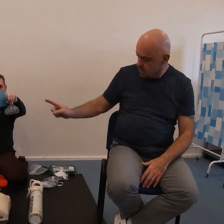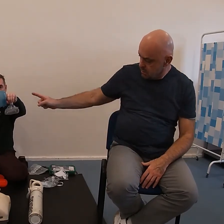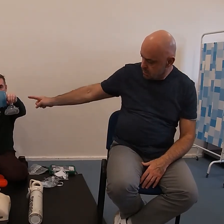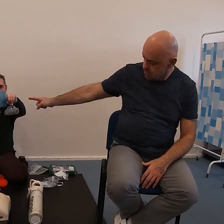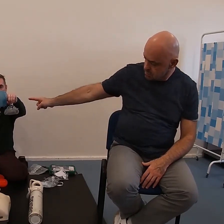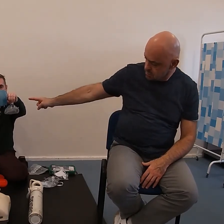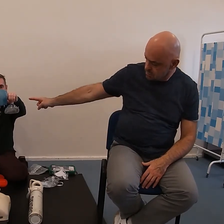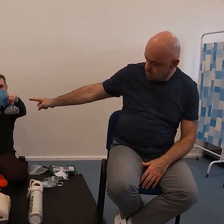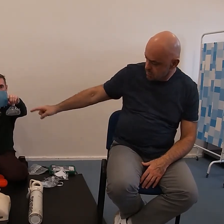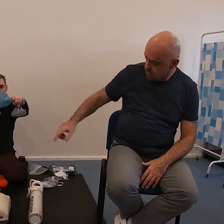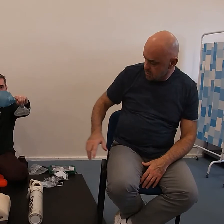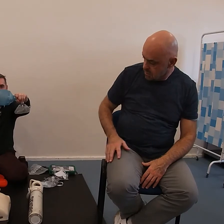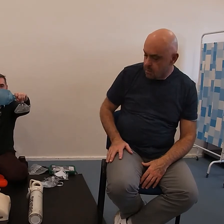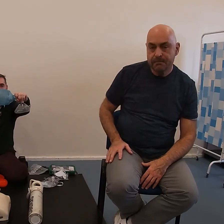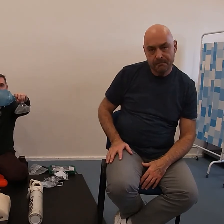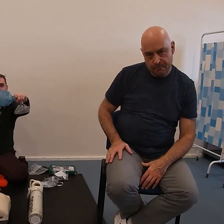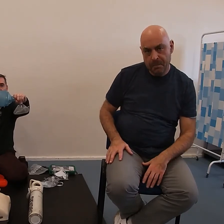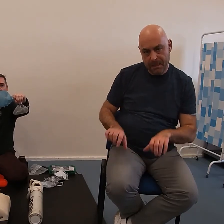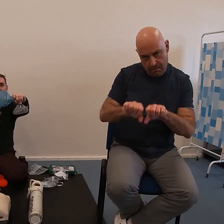to it is this.